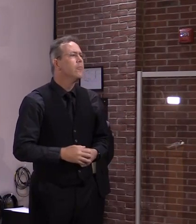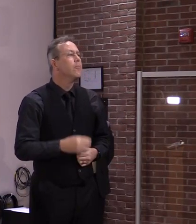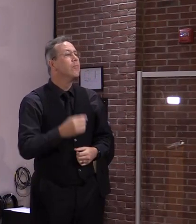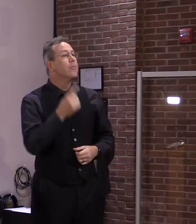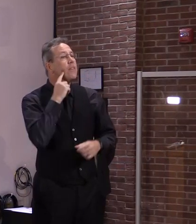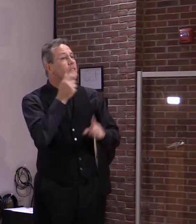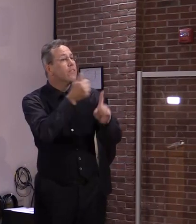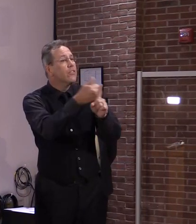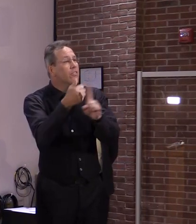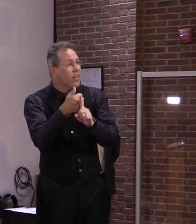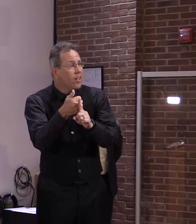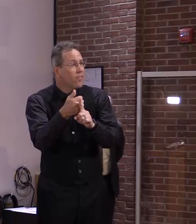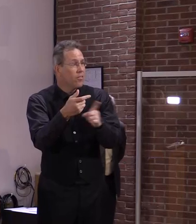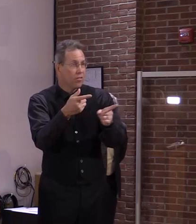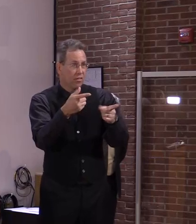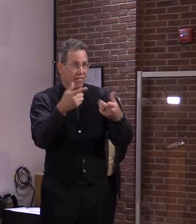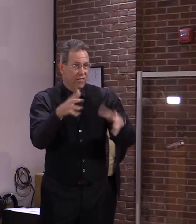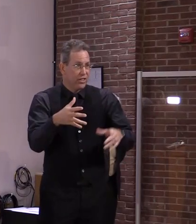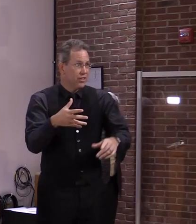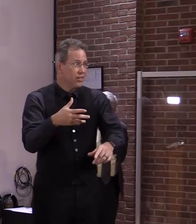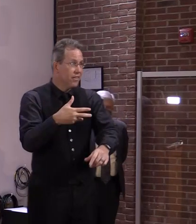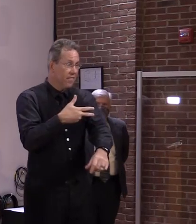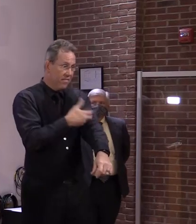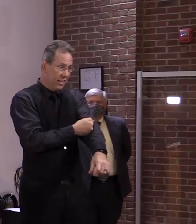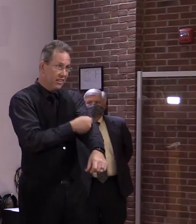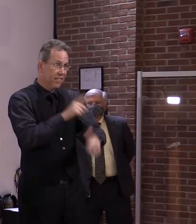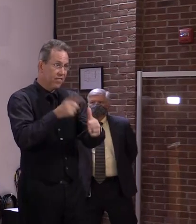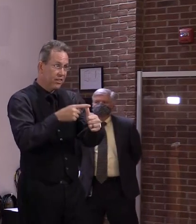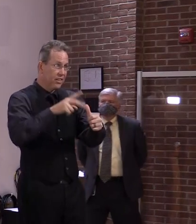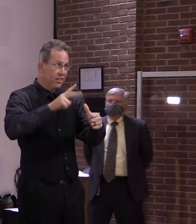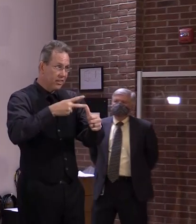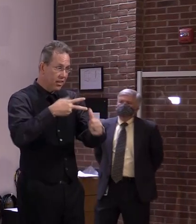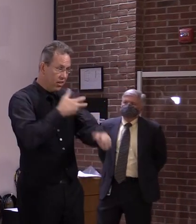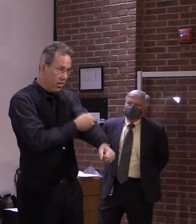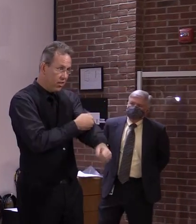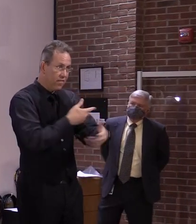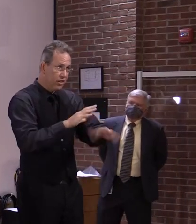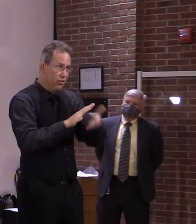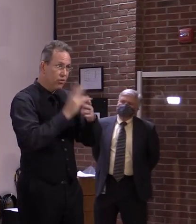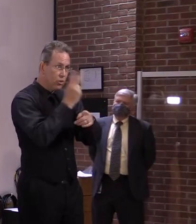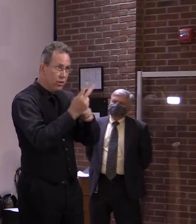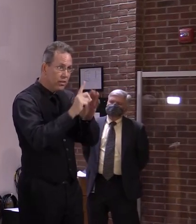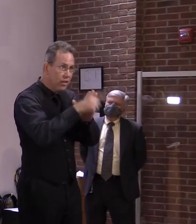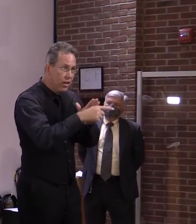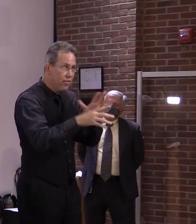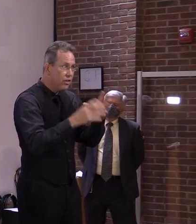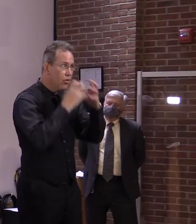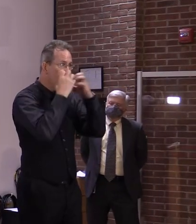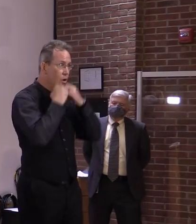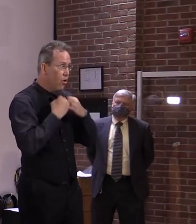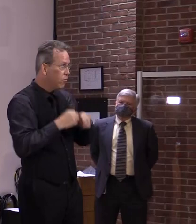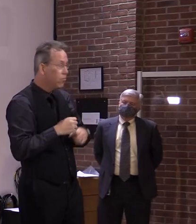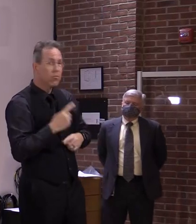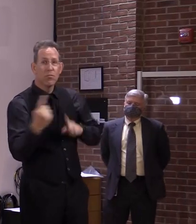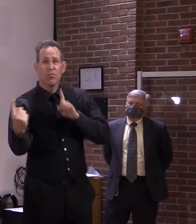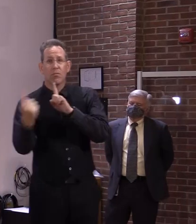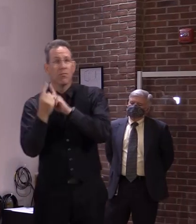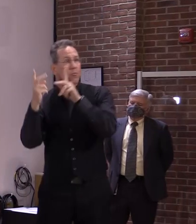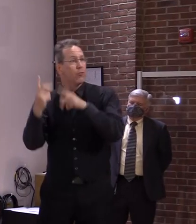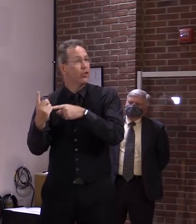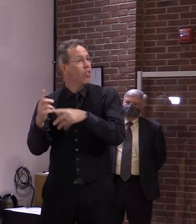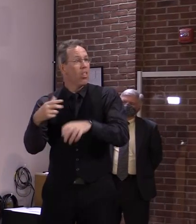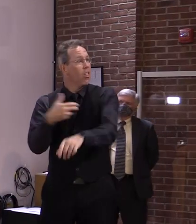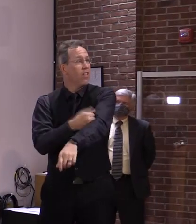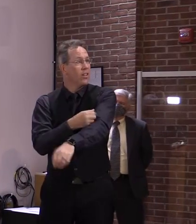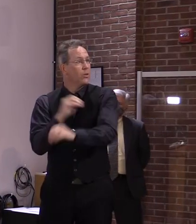a mask off who is unvaccinated and that may hurt them, because I do think the overwhelming evidence is still that they're going to